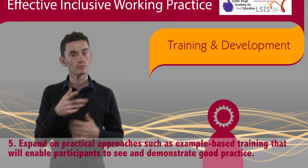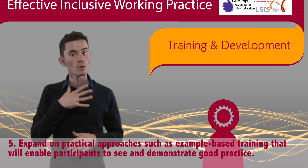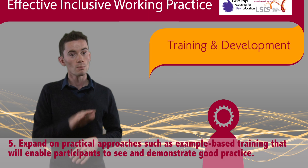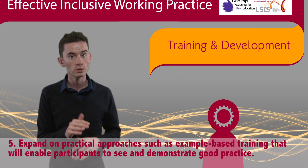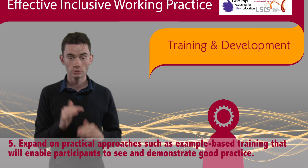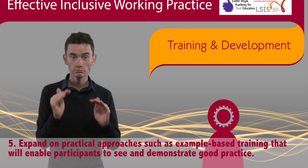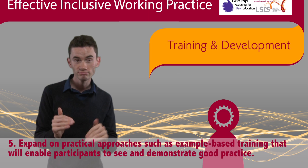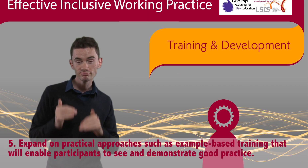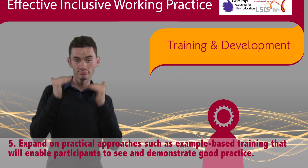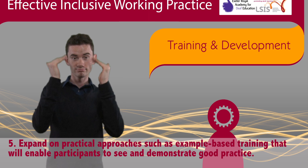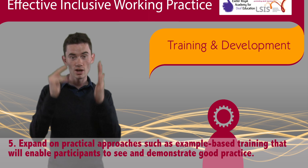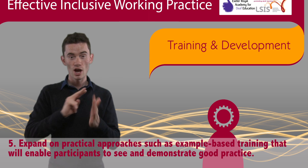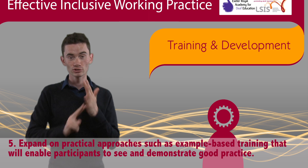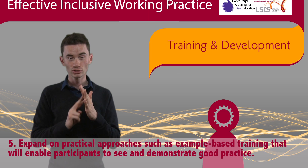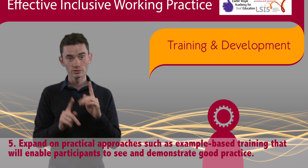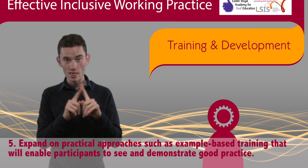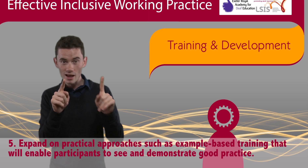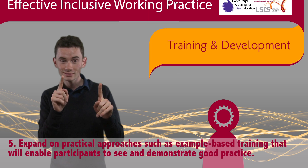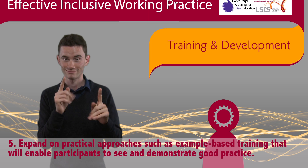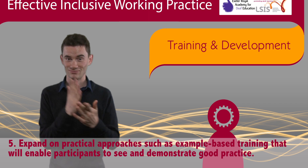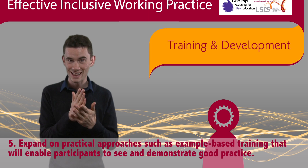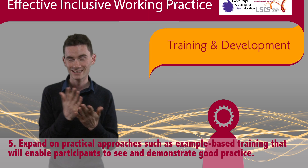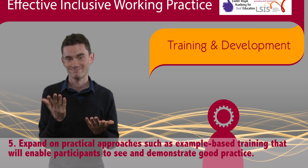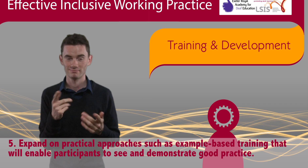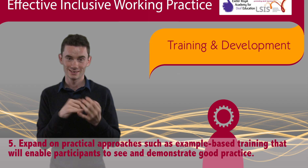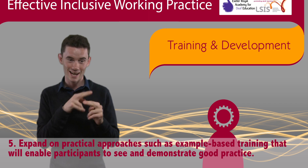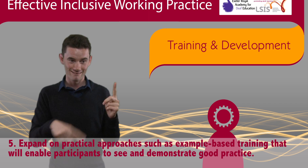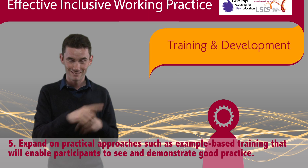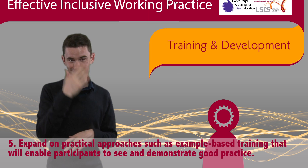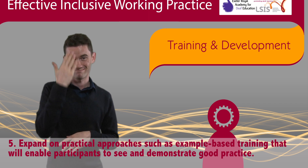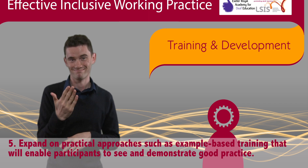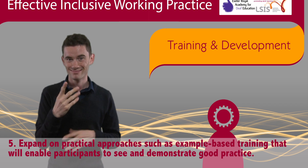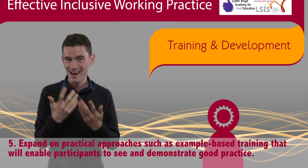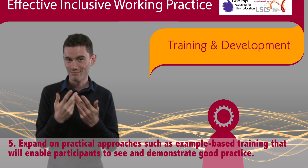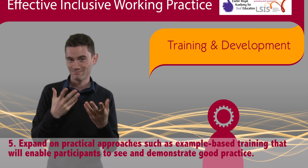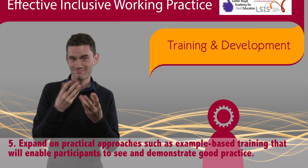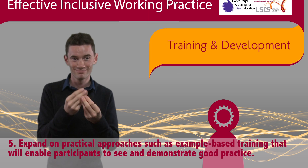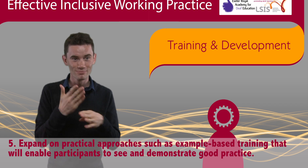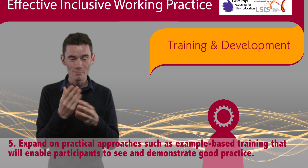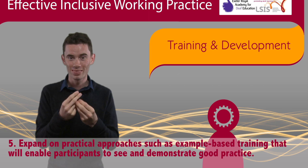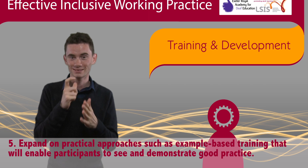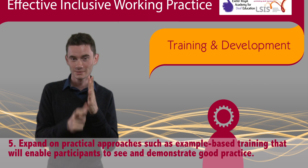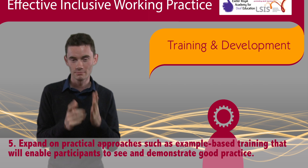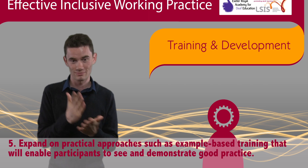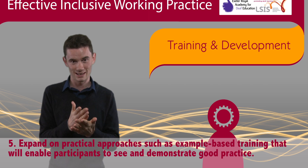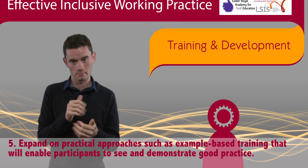Expand on practical approaches such as example-based training that will enable participants to see and demonstrate